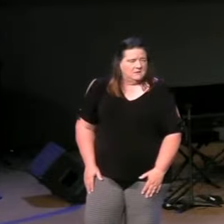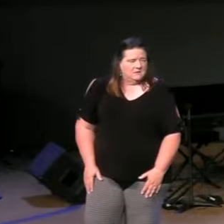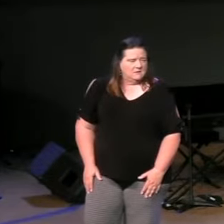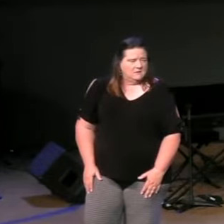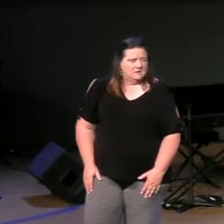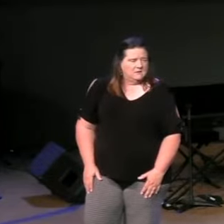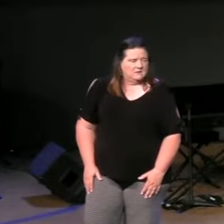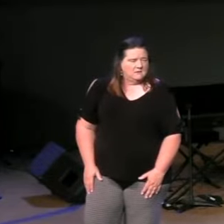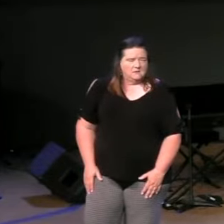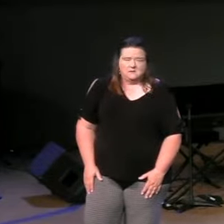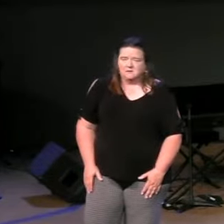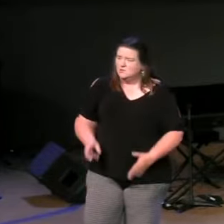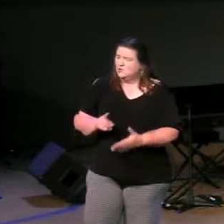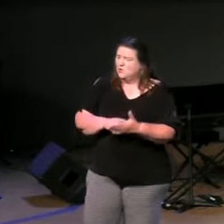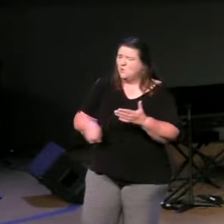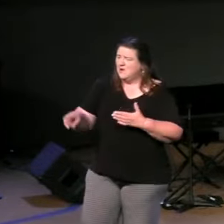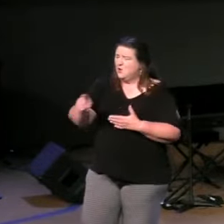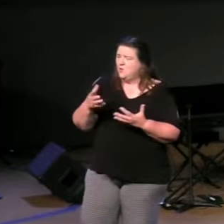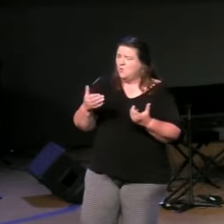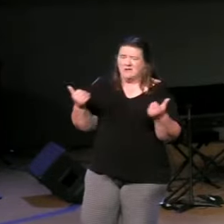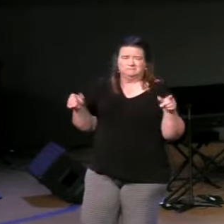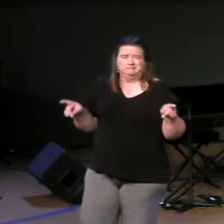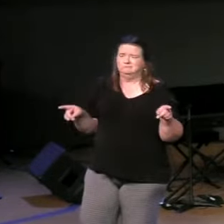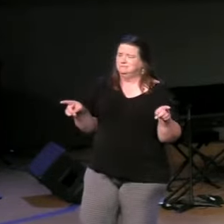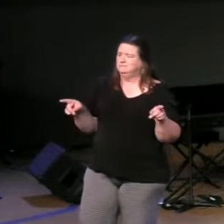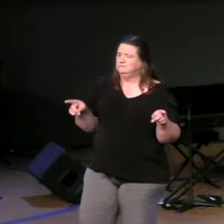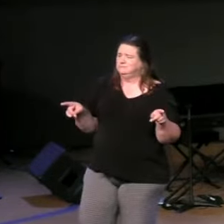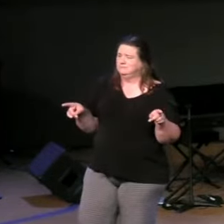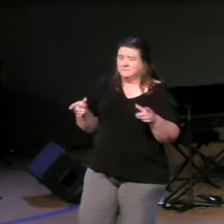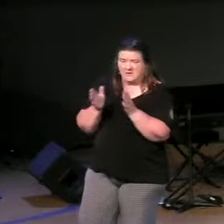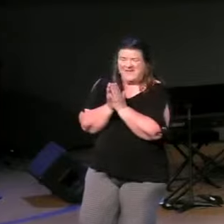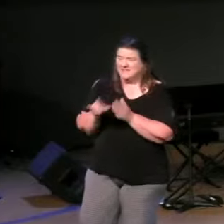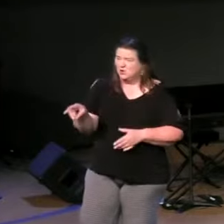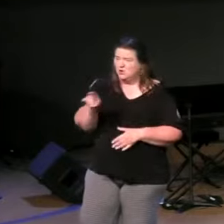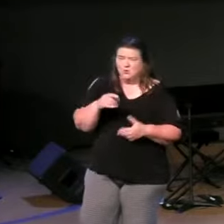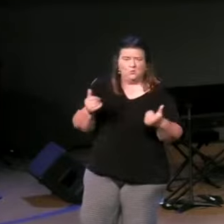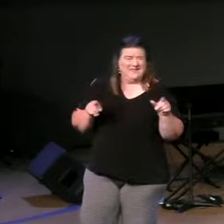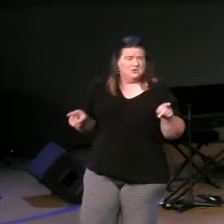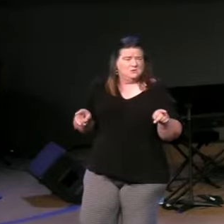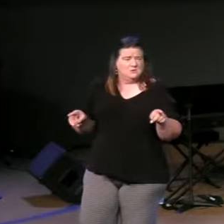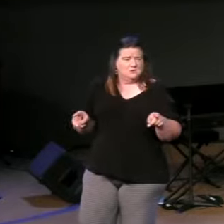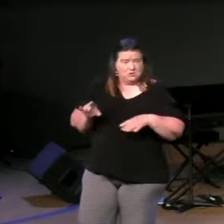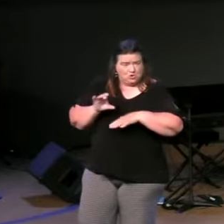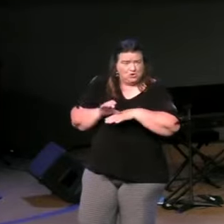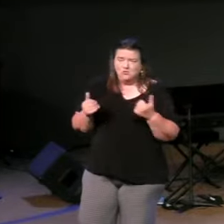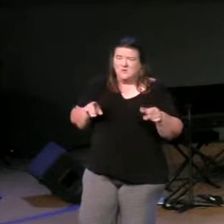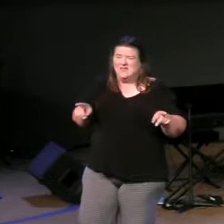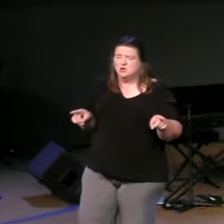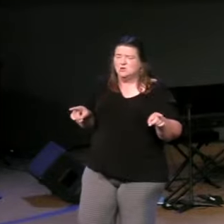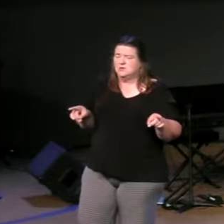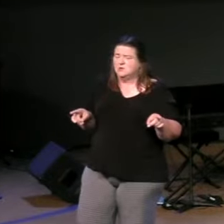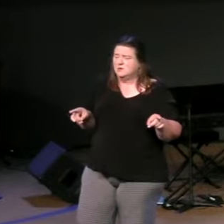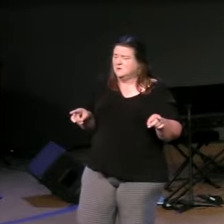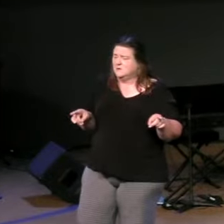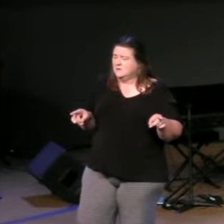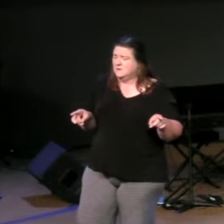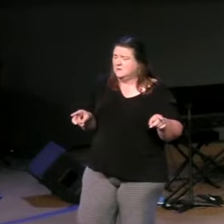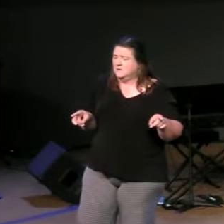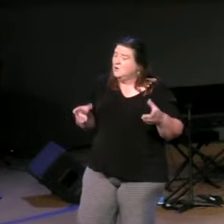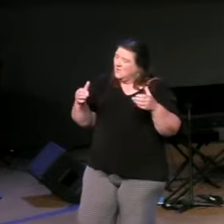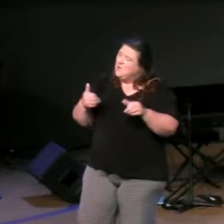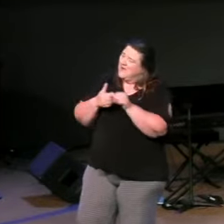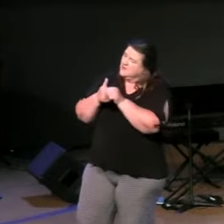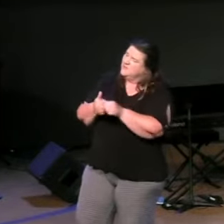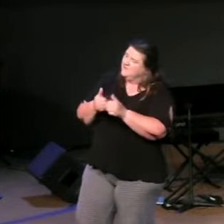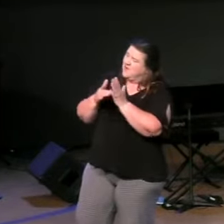So what do you want to be? I ask you, the church. We want to be